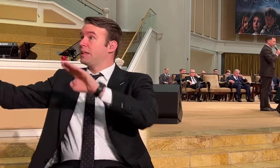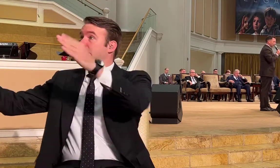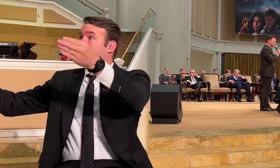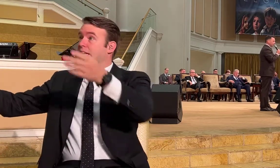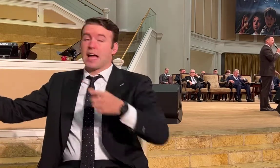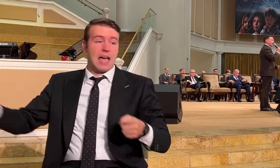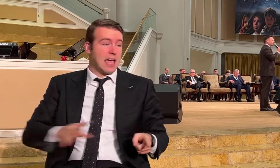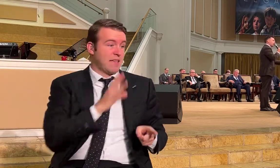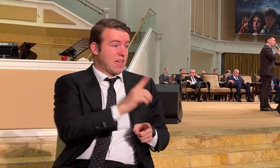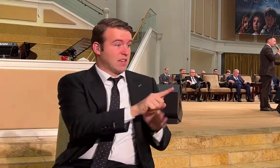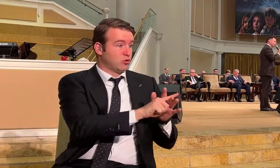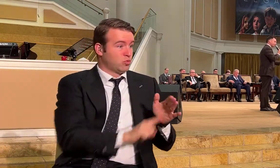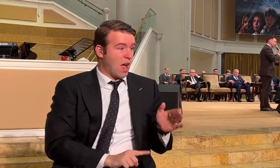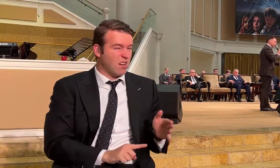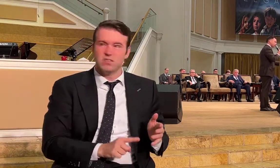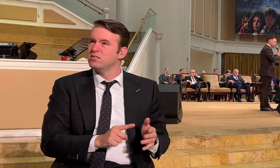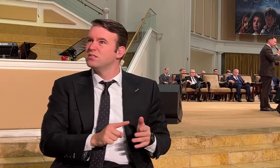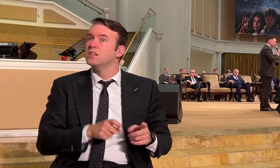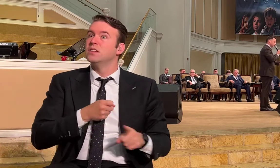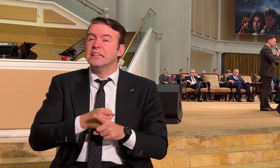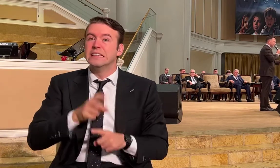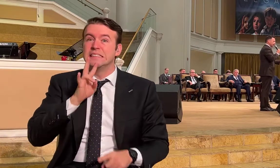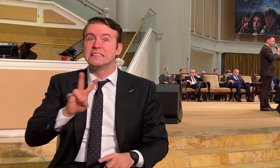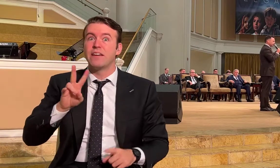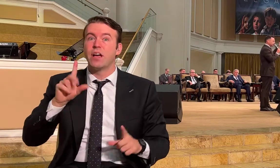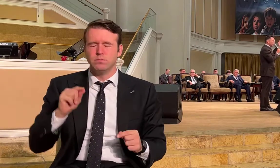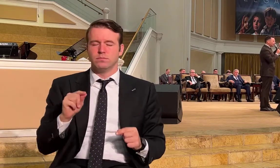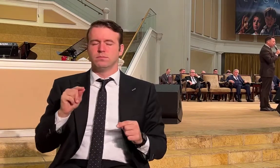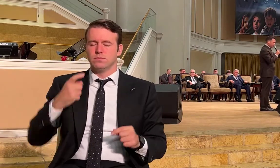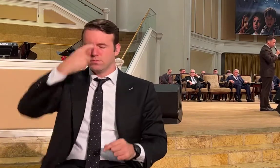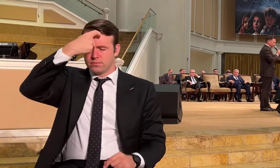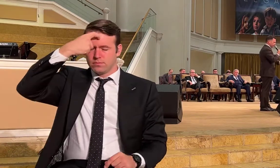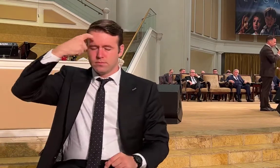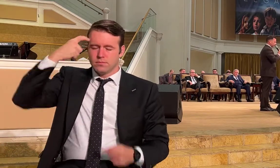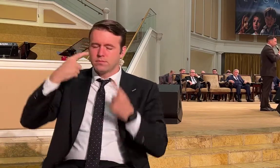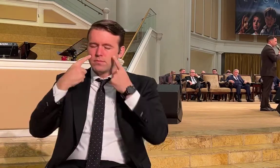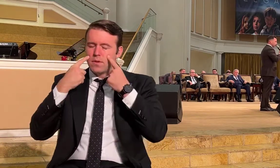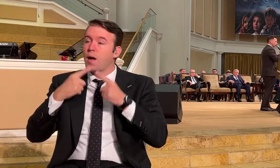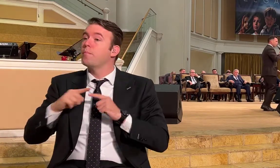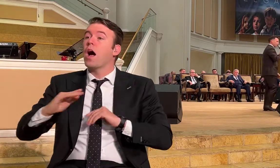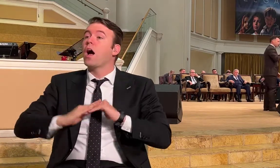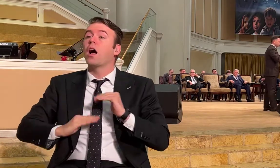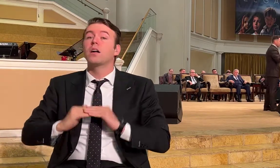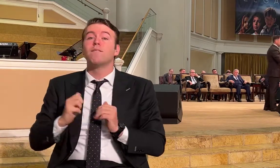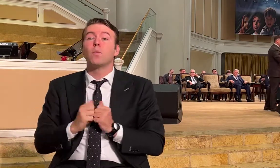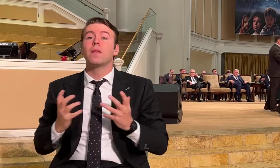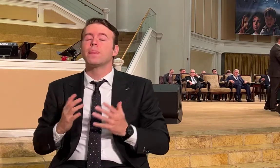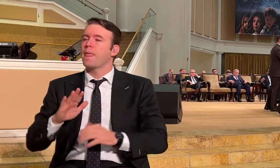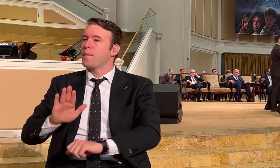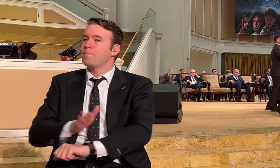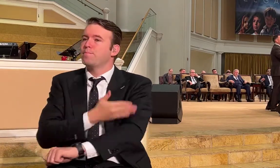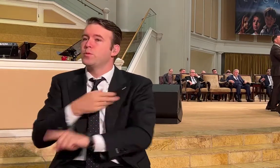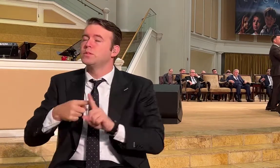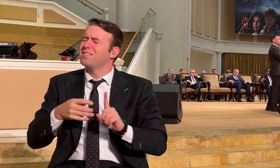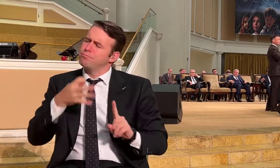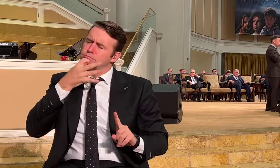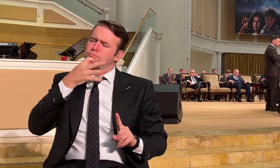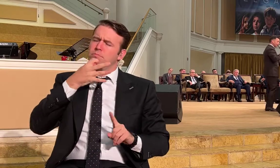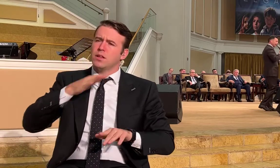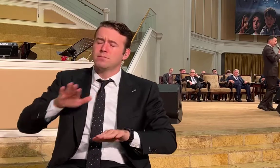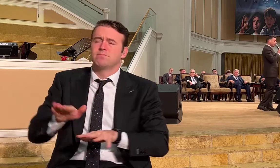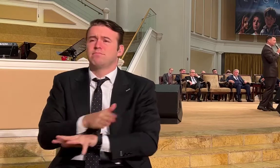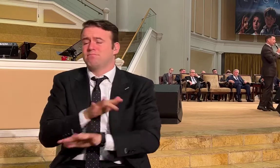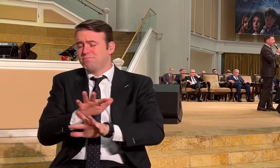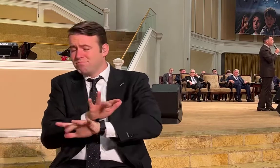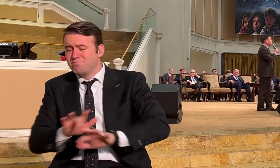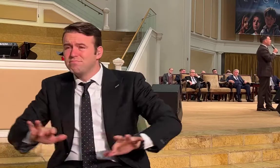traumatized. But he found comfort in music. He was so gifted. He could compose an entire piece of